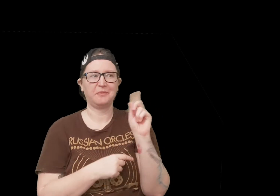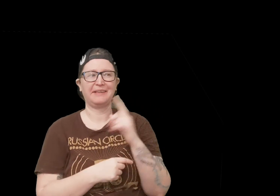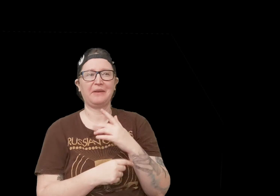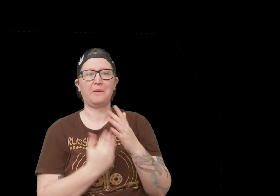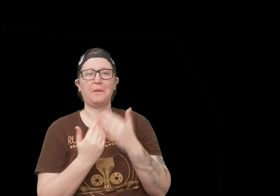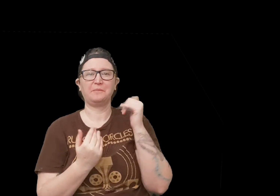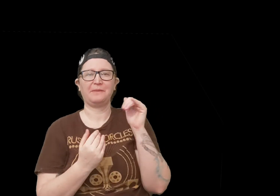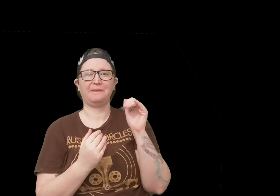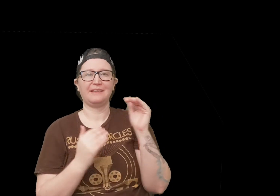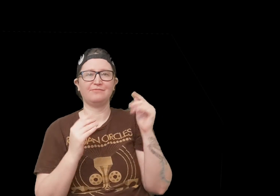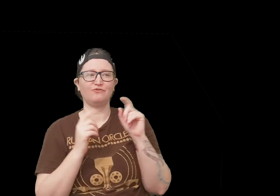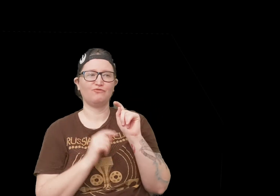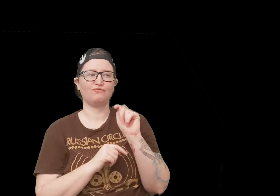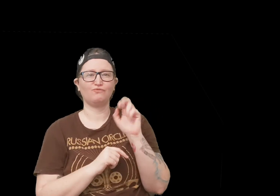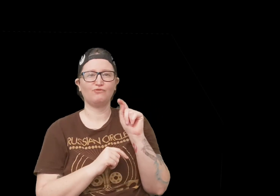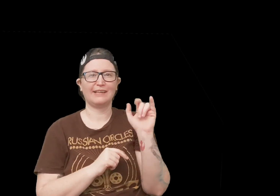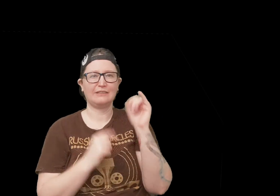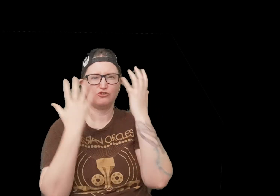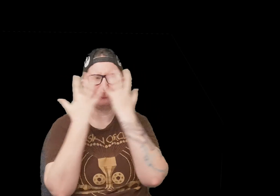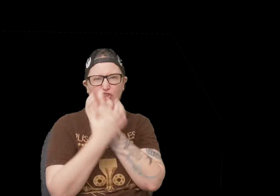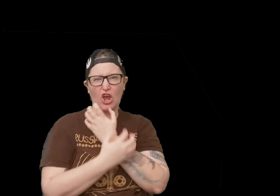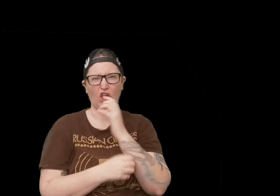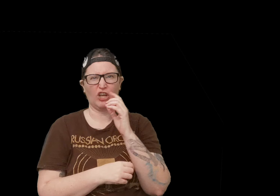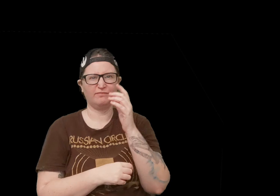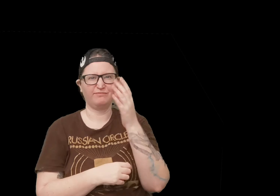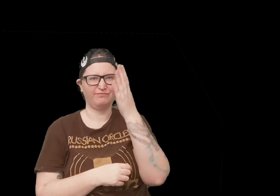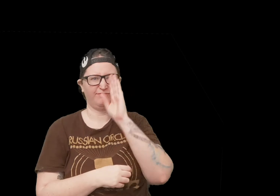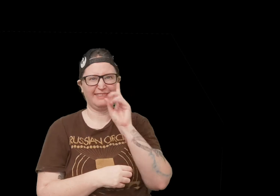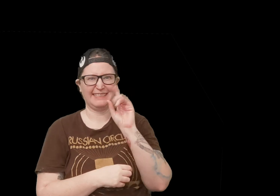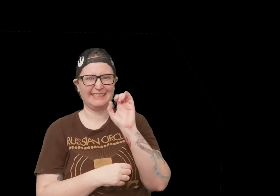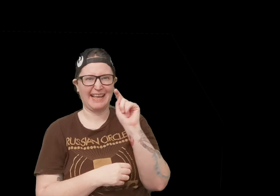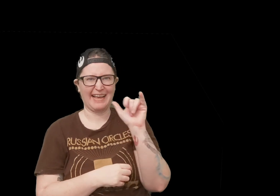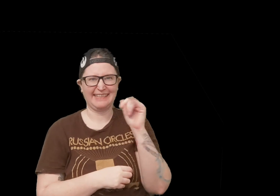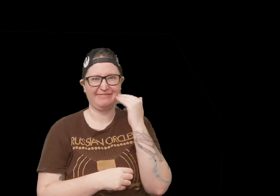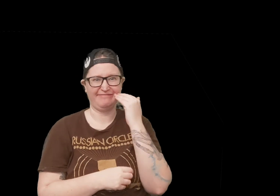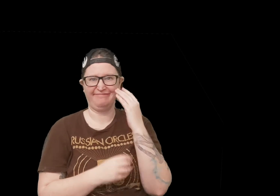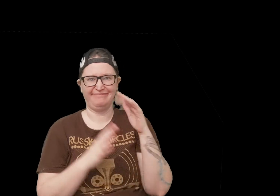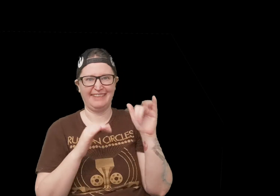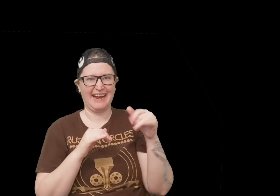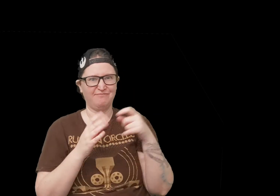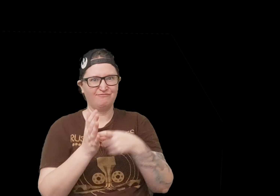the endless sea, where it's almost like it's treated like a dark deity,